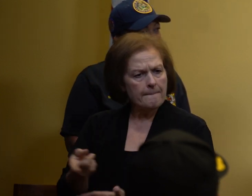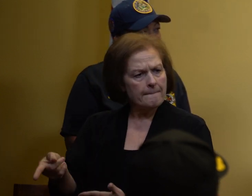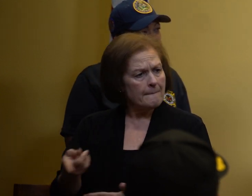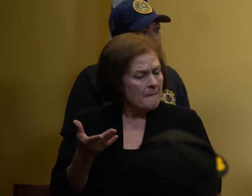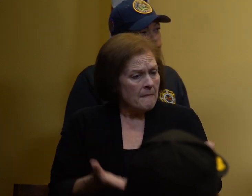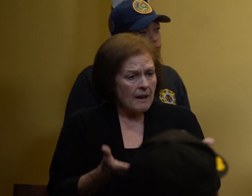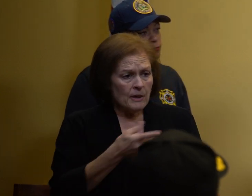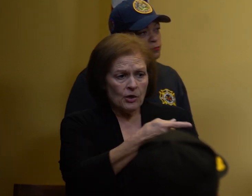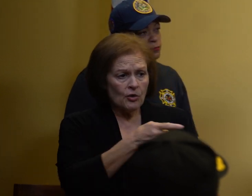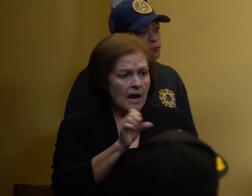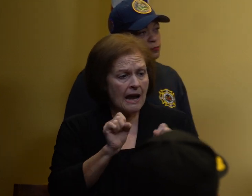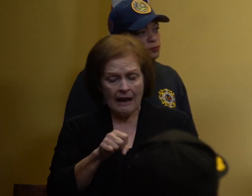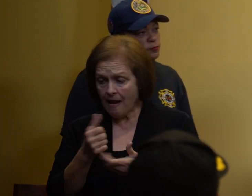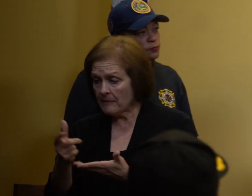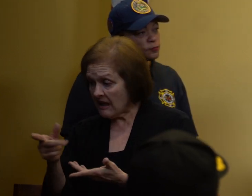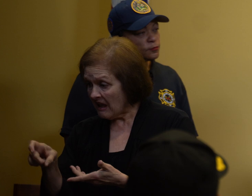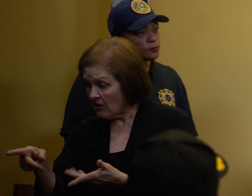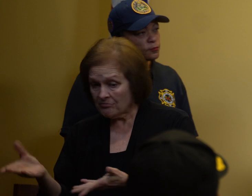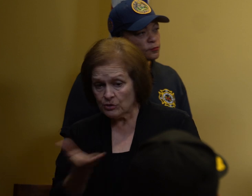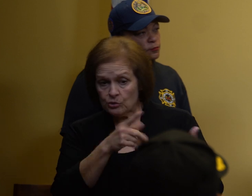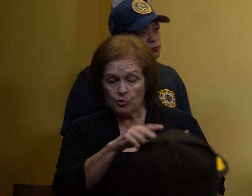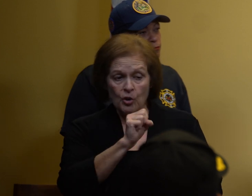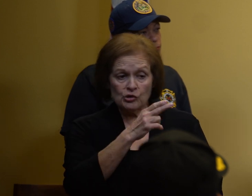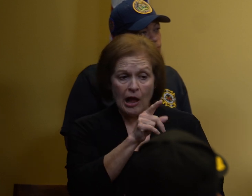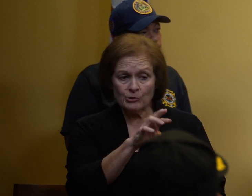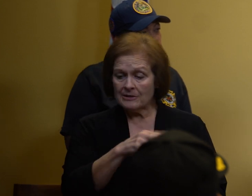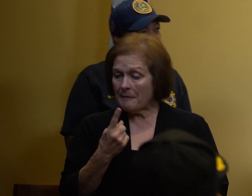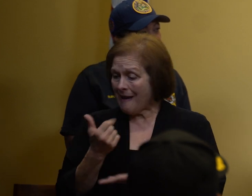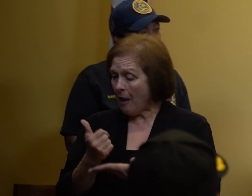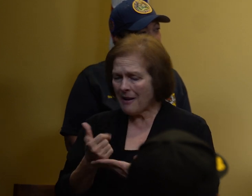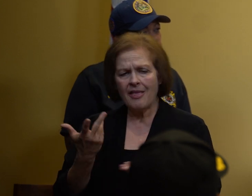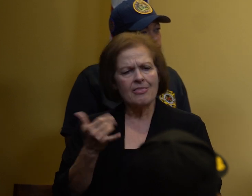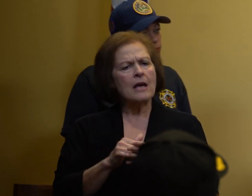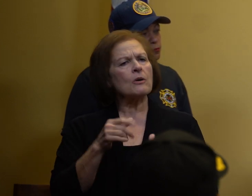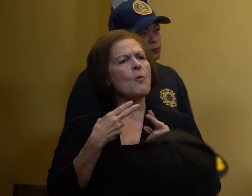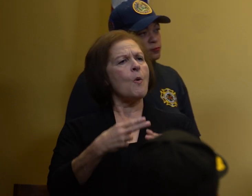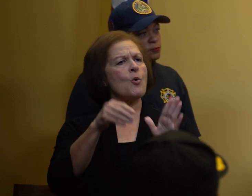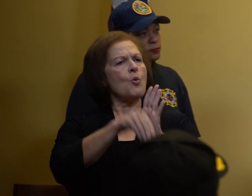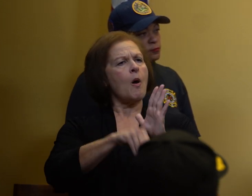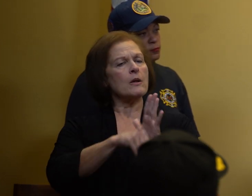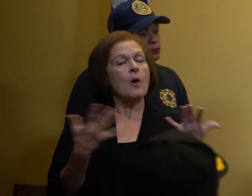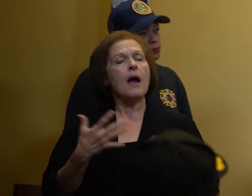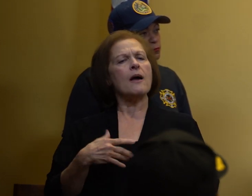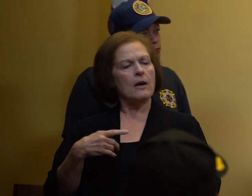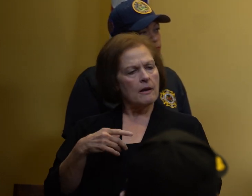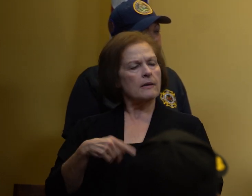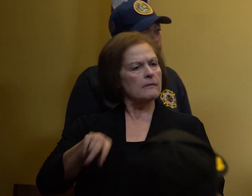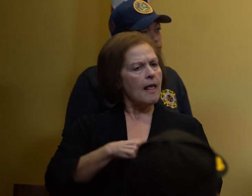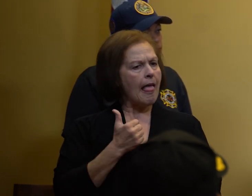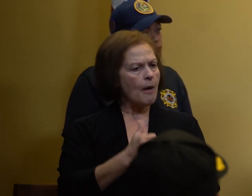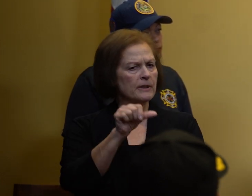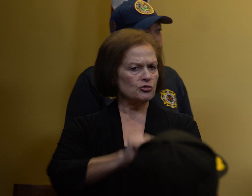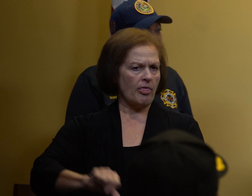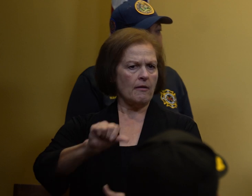bring them to the shelter, or maybe you might have to bring them some assistance. But that's what New Orleans is all about, people helping other people. I saw so much